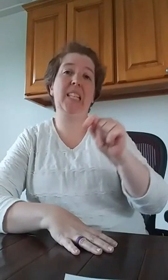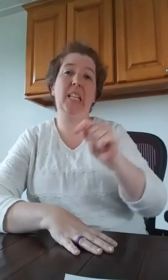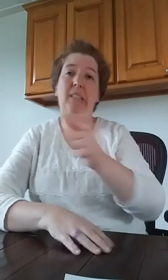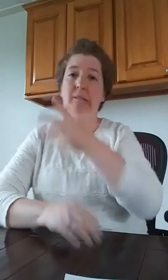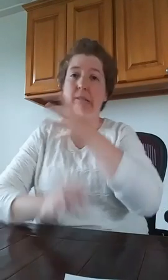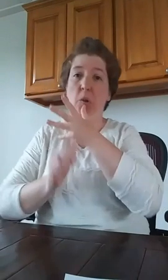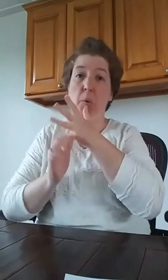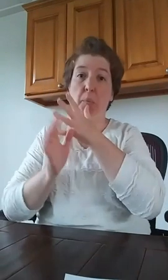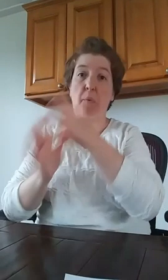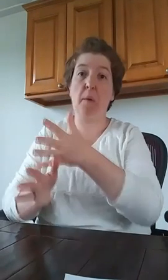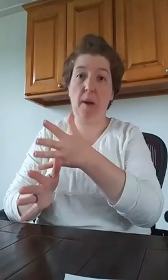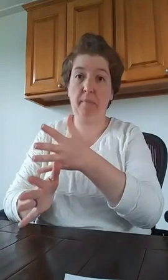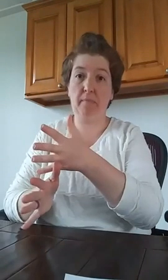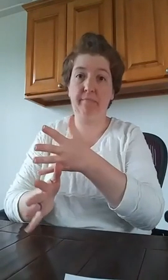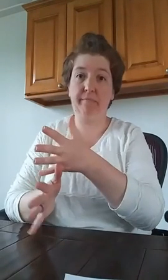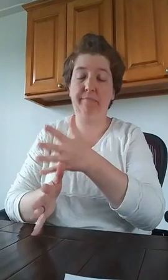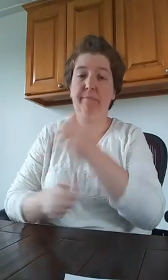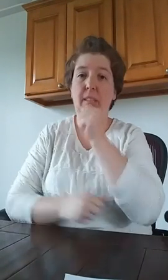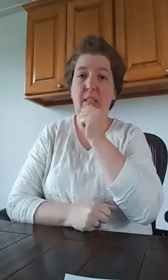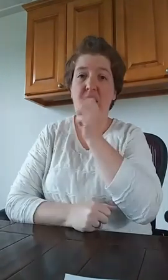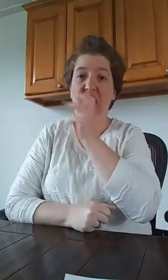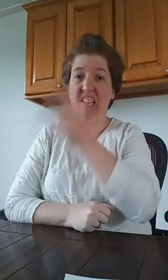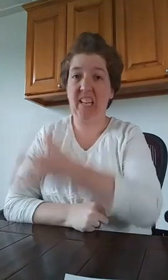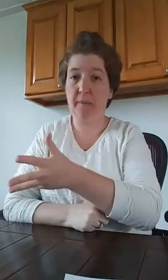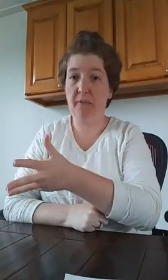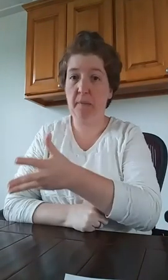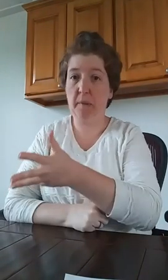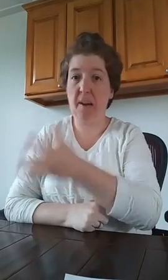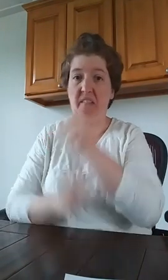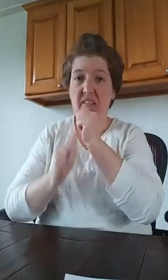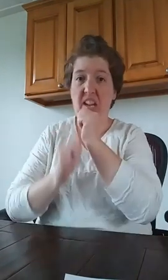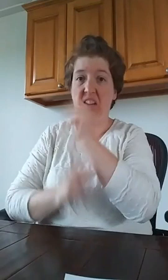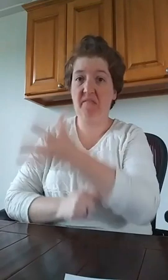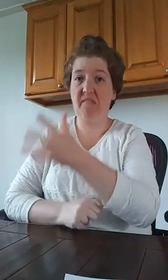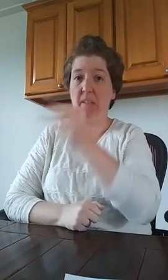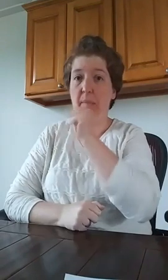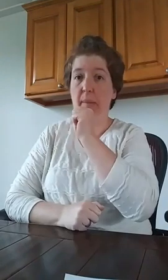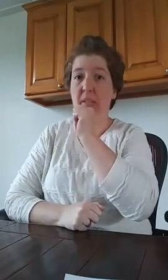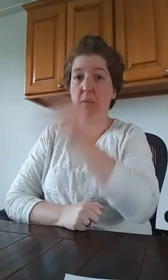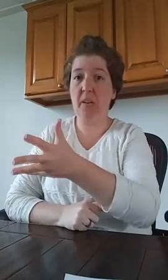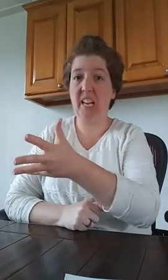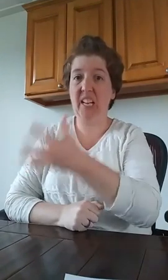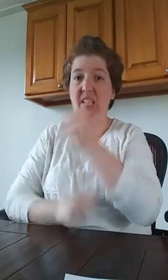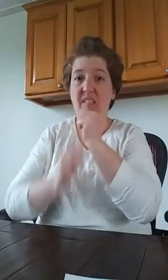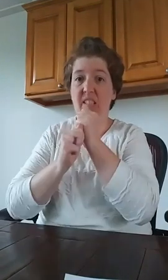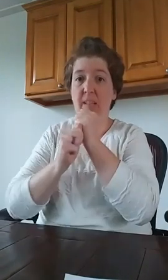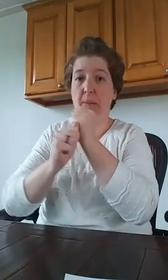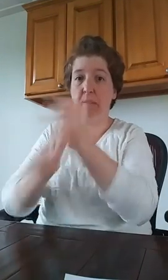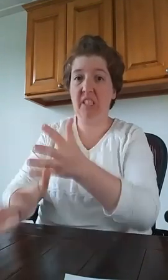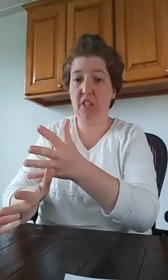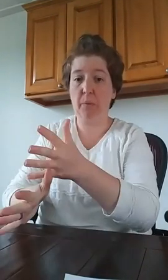or throw up it comes from your mouth out sometimes it's one handed sometimes it's two